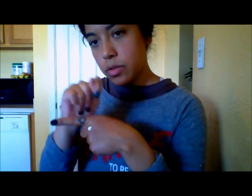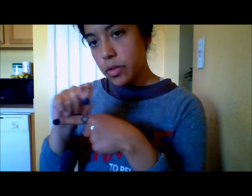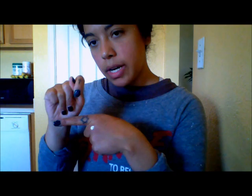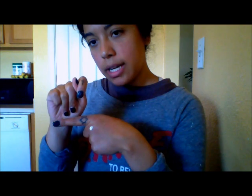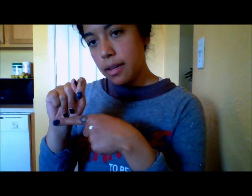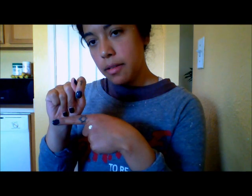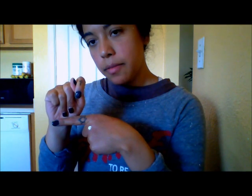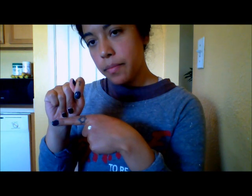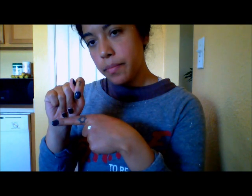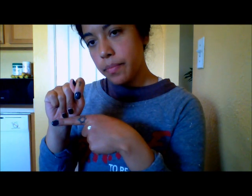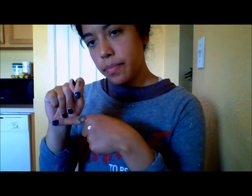training,